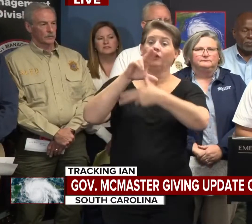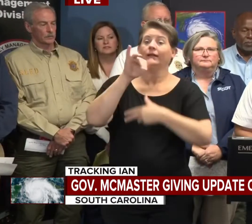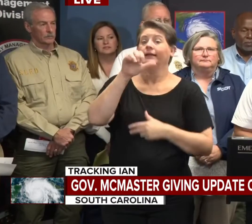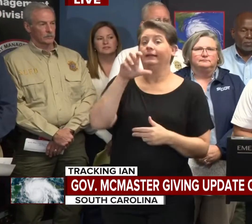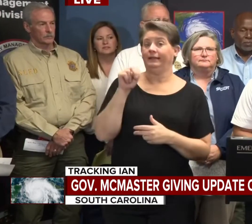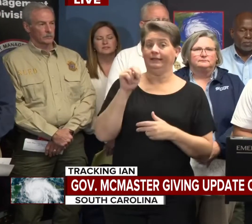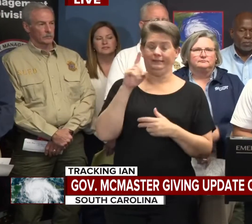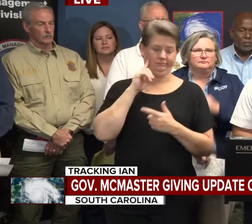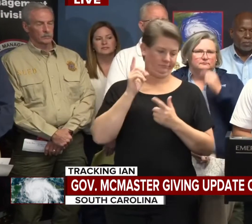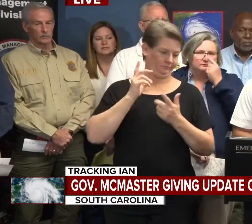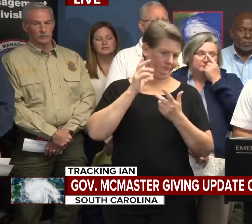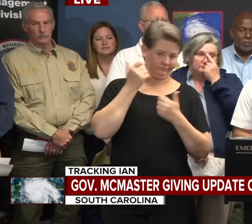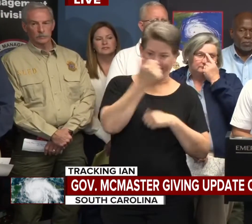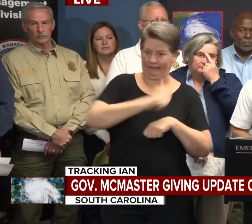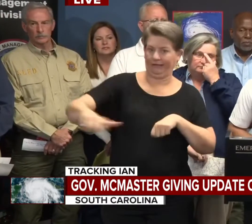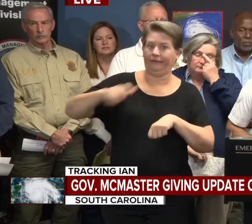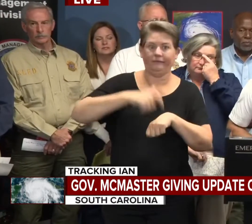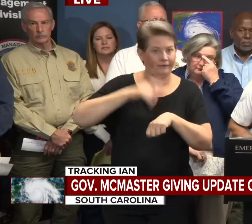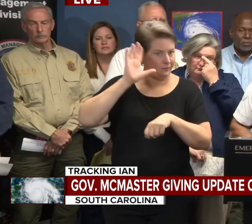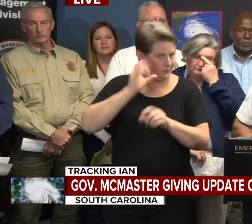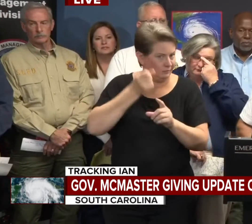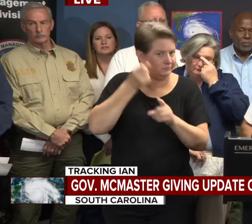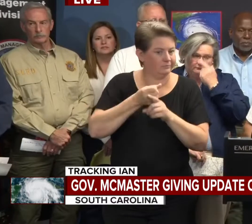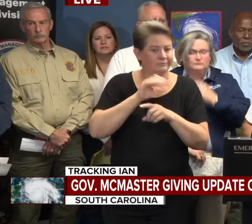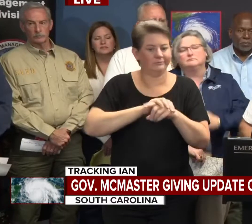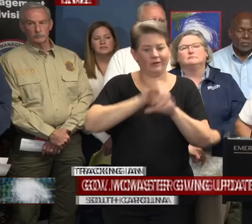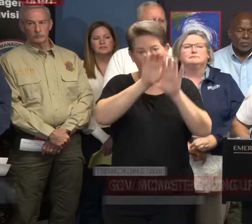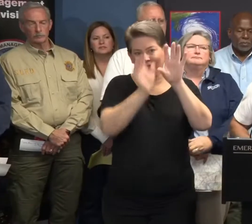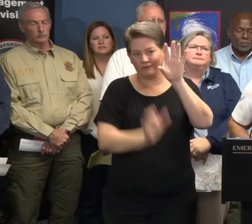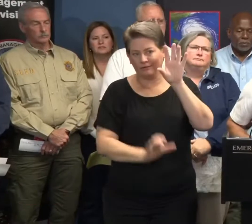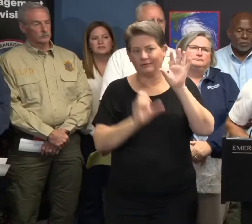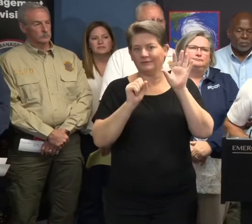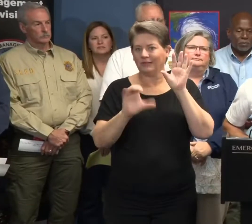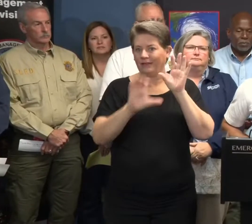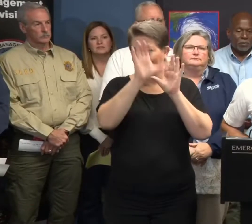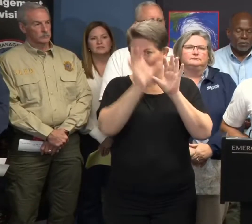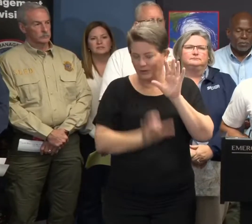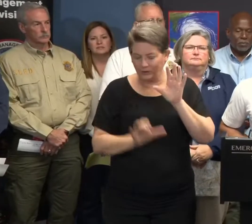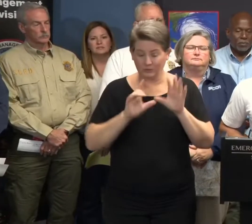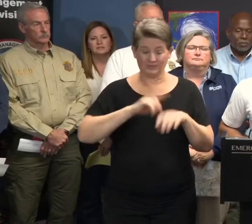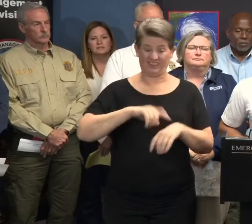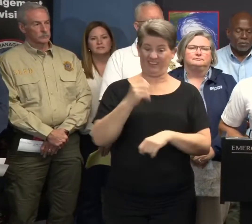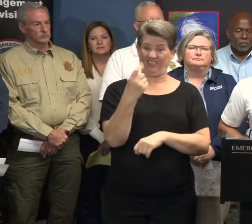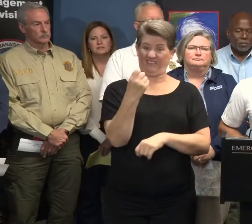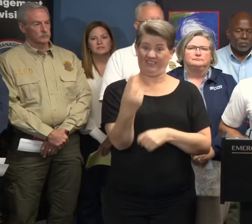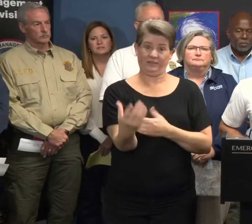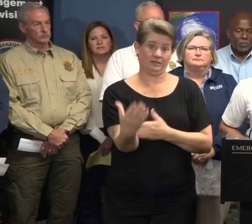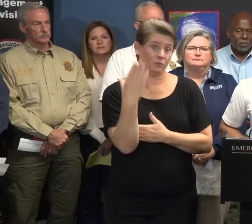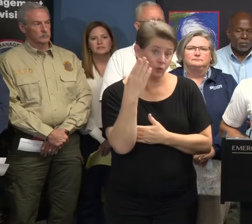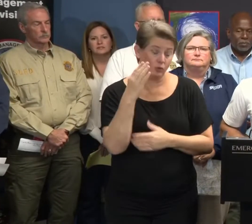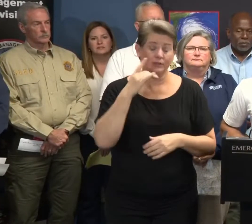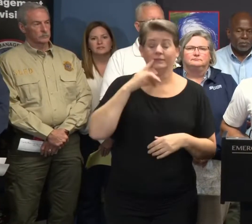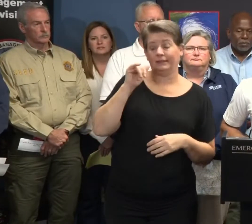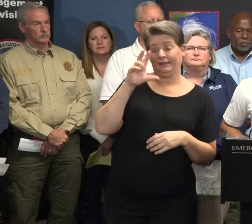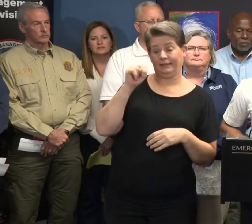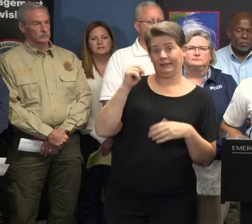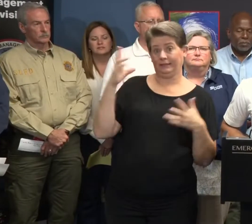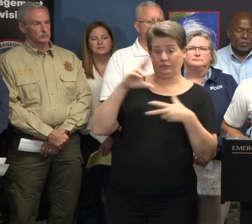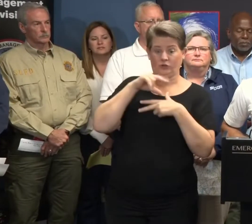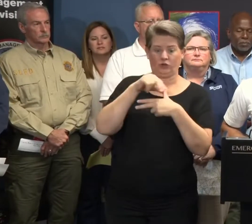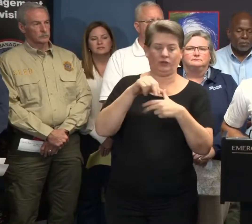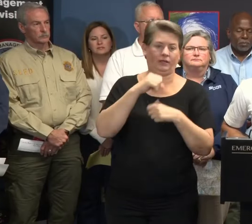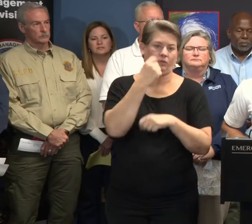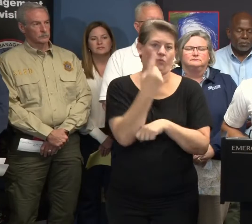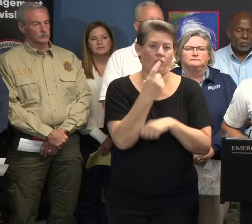landfall is imminent along the northern Charleston County coast. As of the Hurricane Center's 11 a.m. advisory, Ian was a Category 1 hurricane